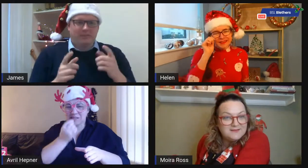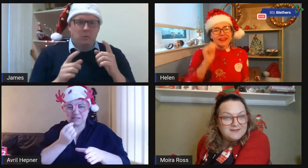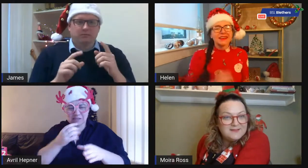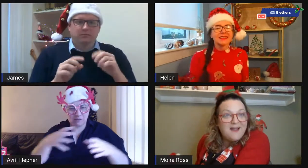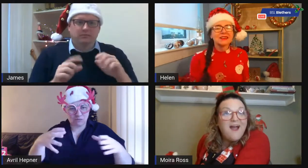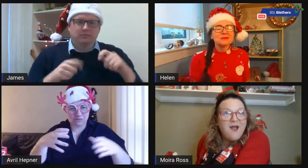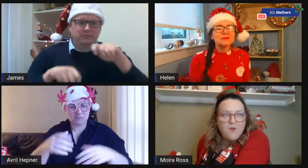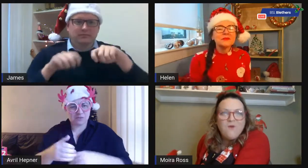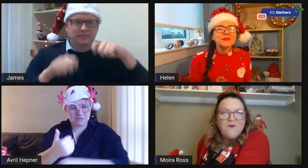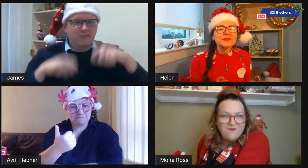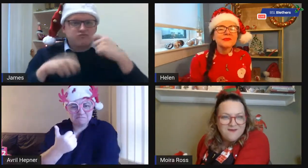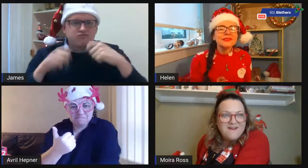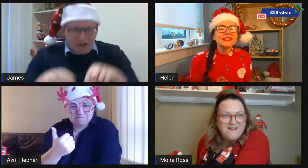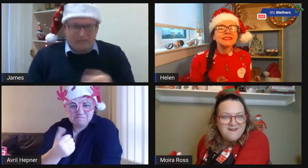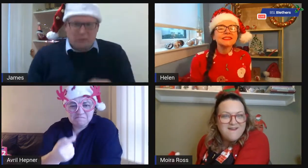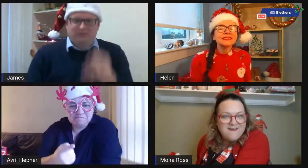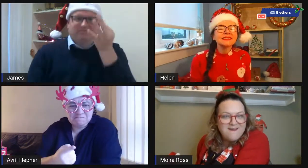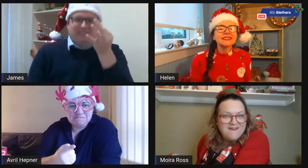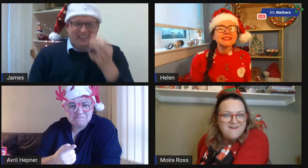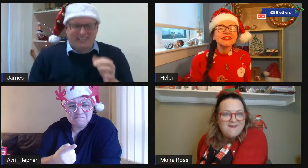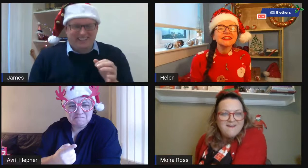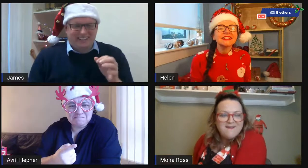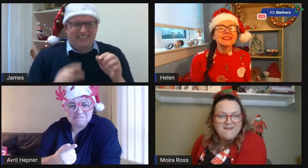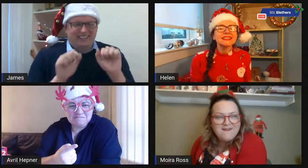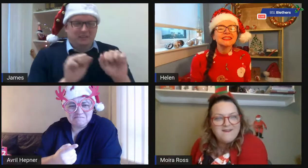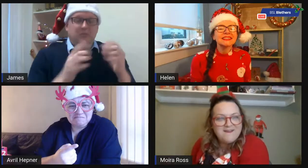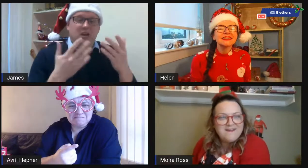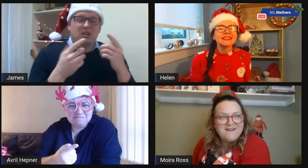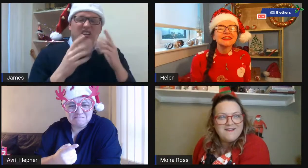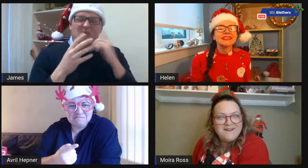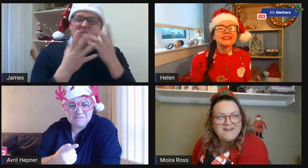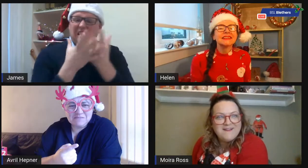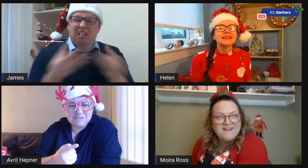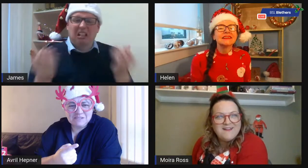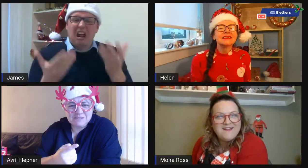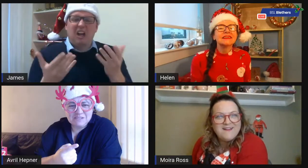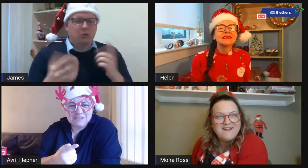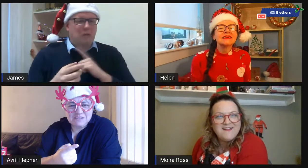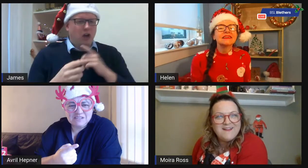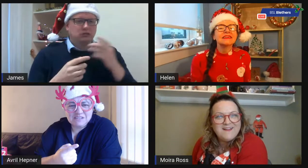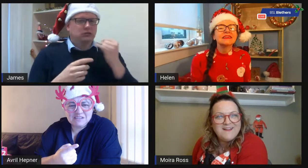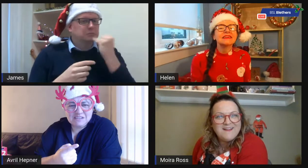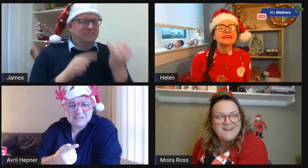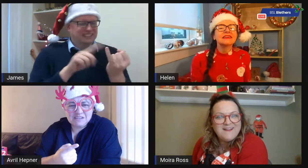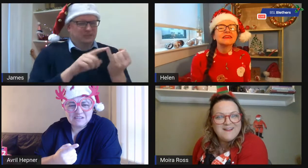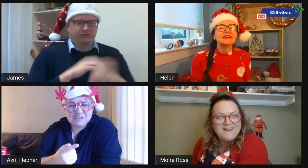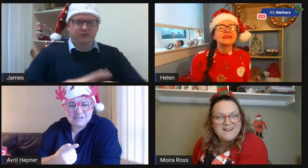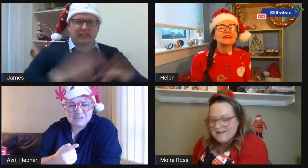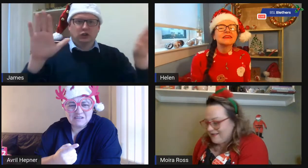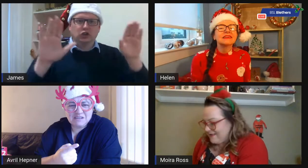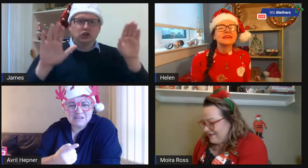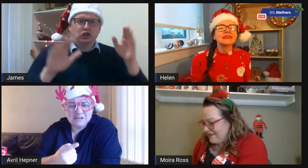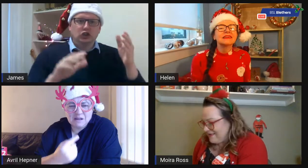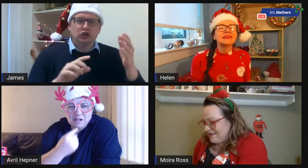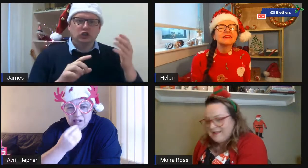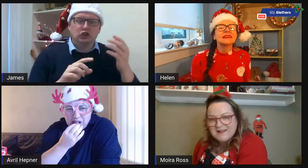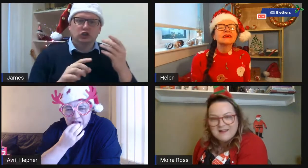was the normal one. And then whoever found the sixpence, that was lucky. But that tradition really seems